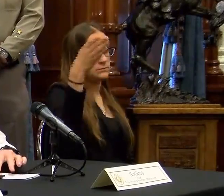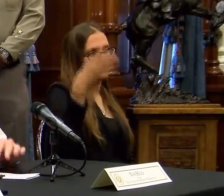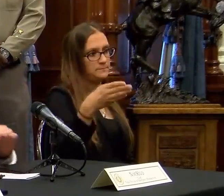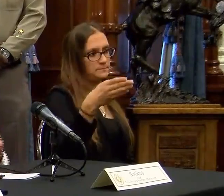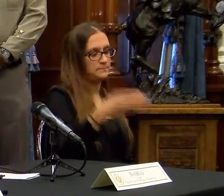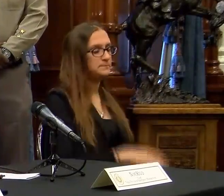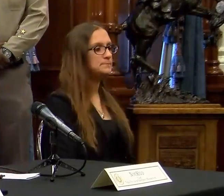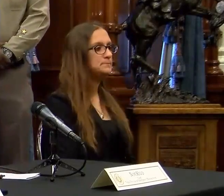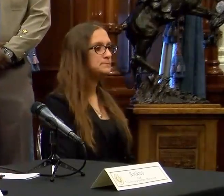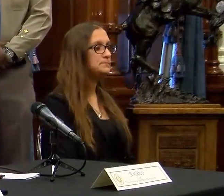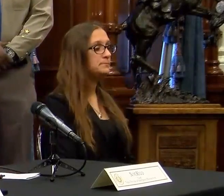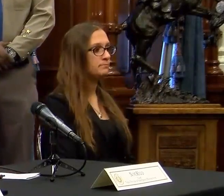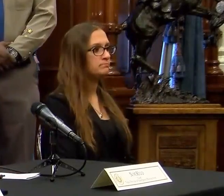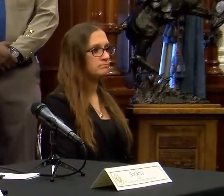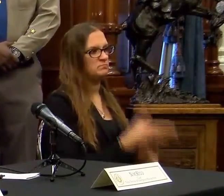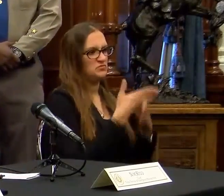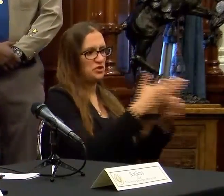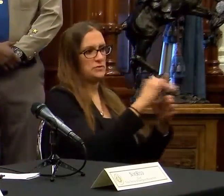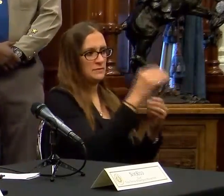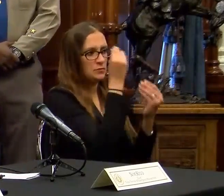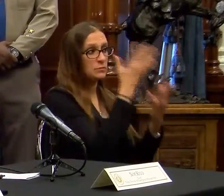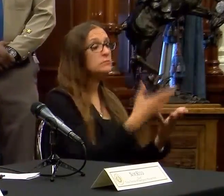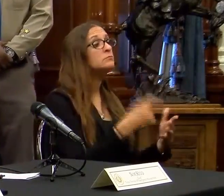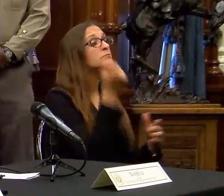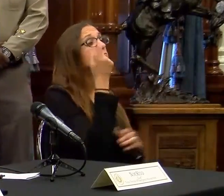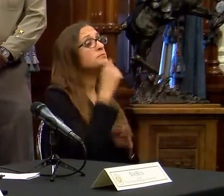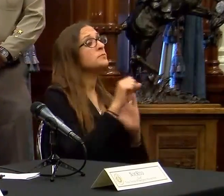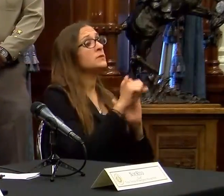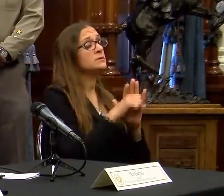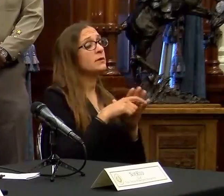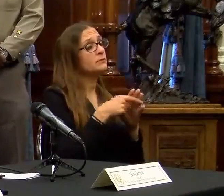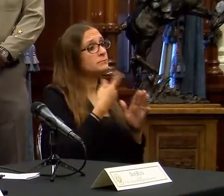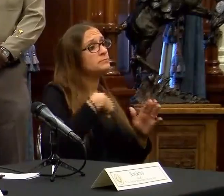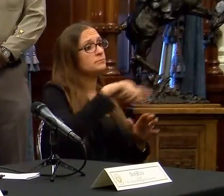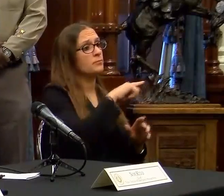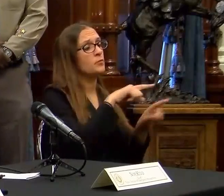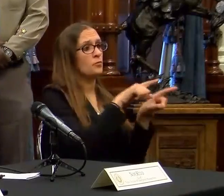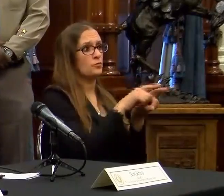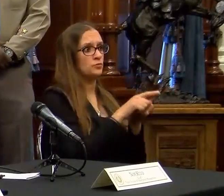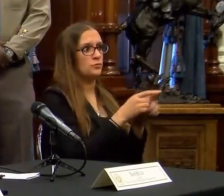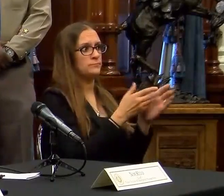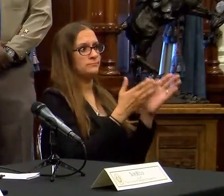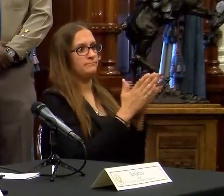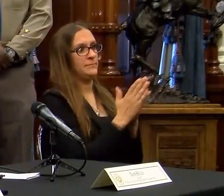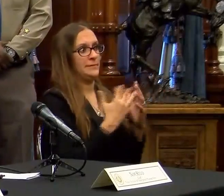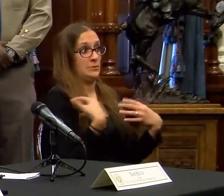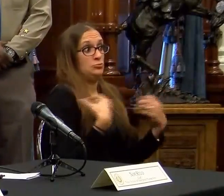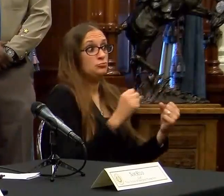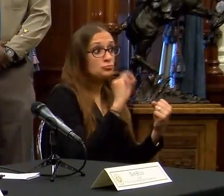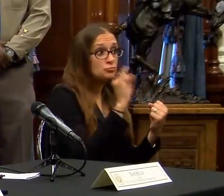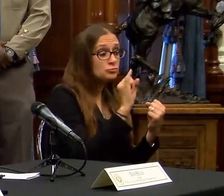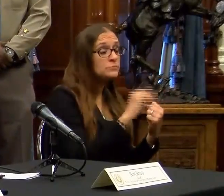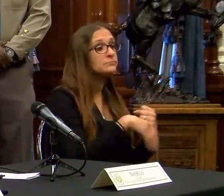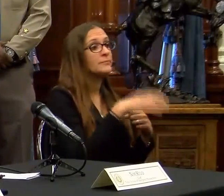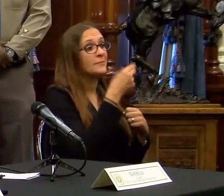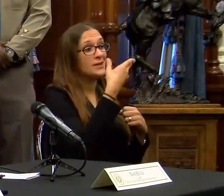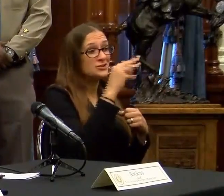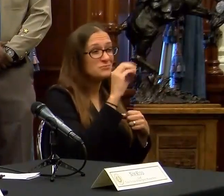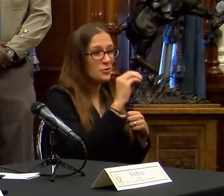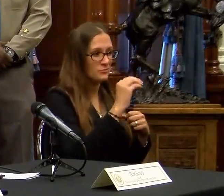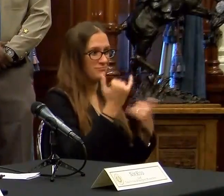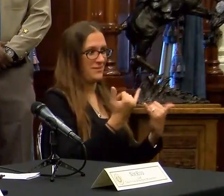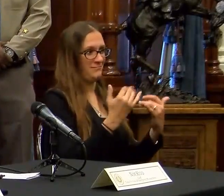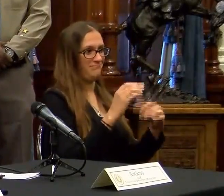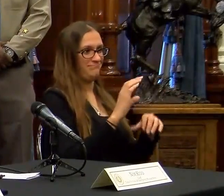dshs.texas.gov/coronavirus/. Now, the state has also asked health insurers and HMOs operating